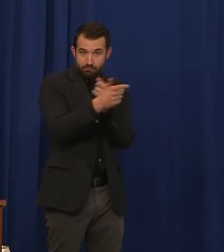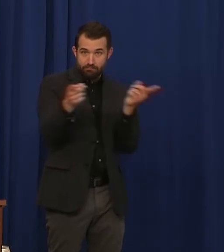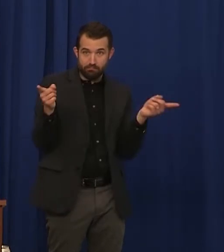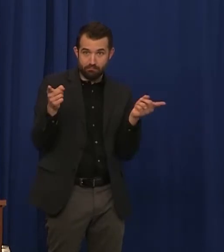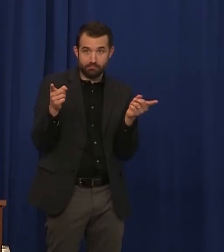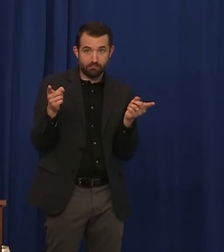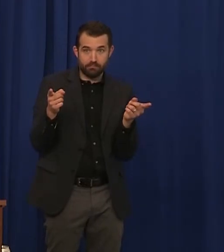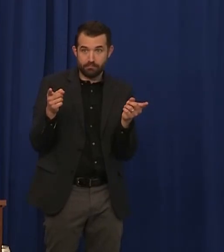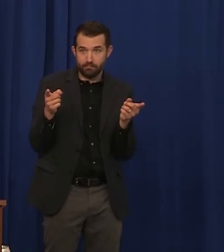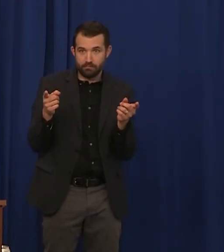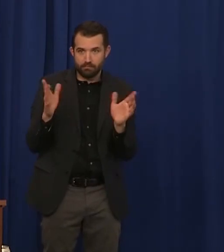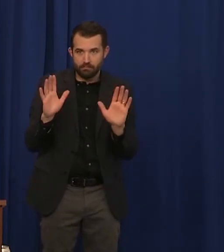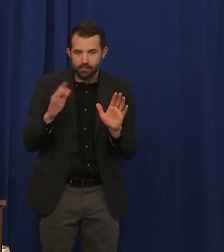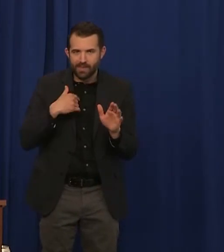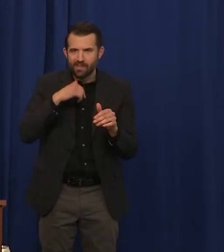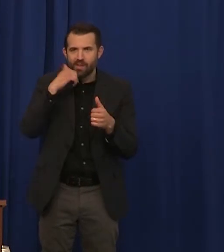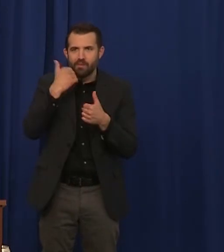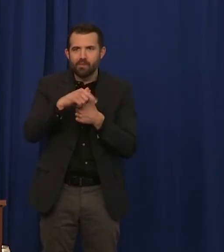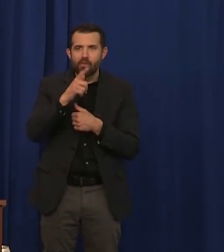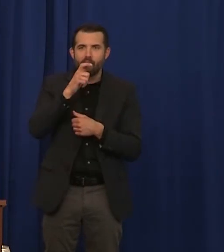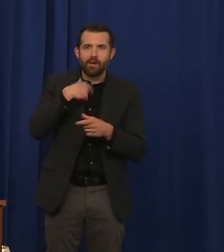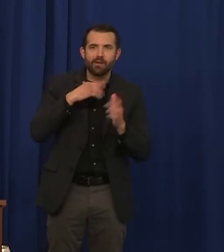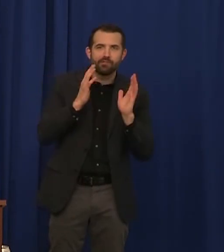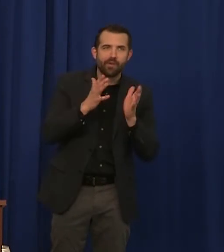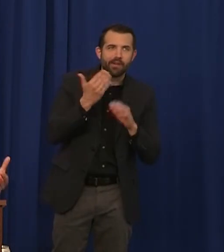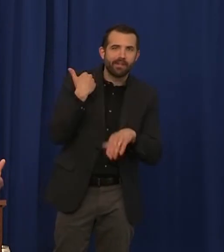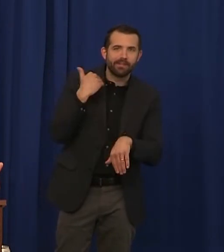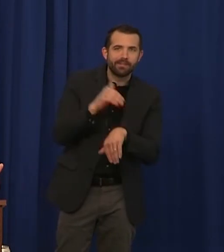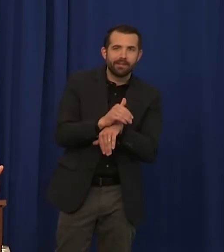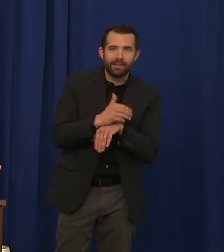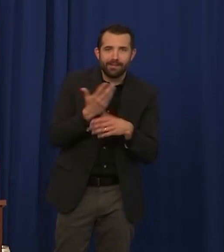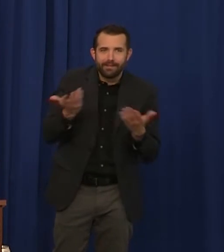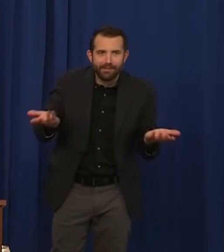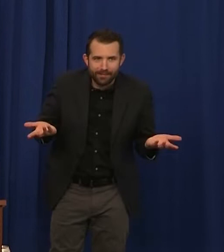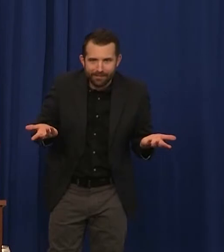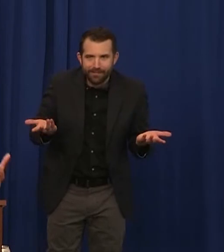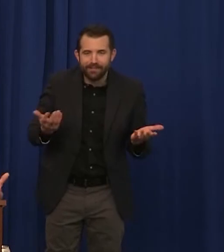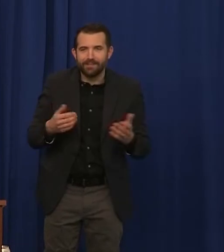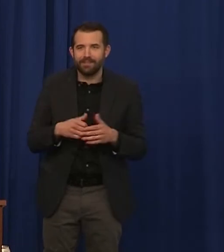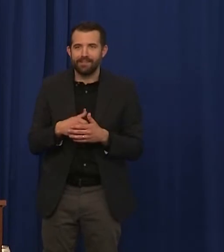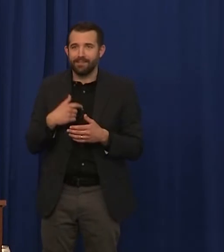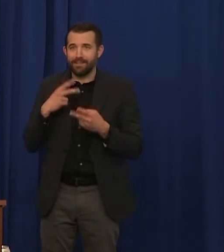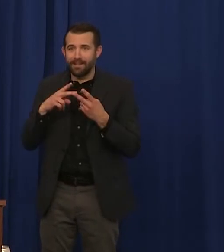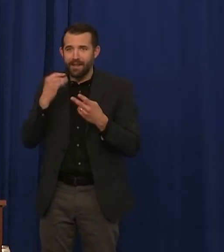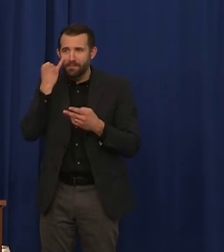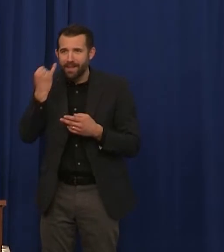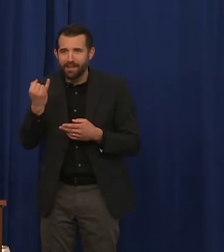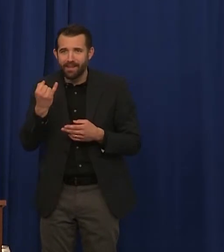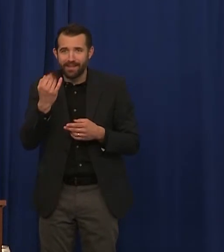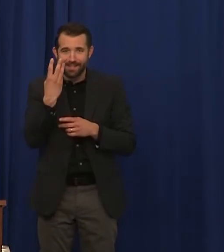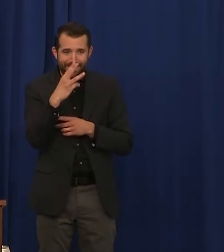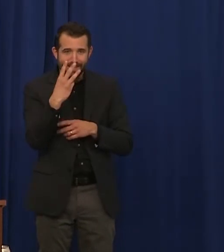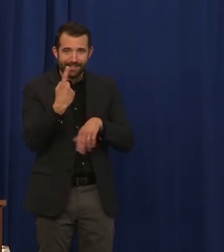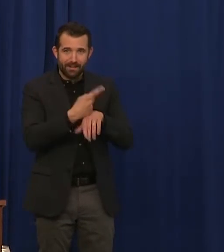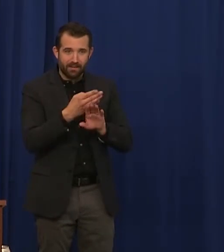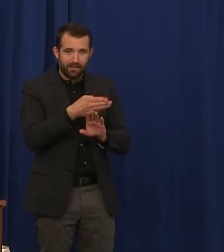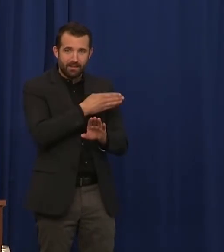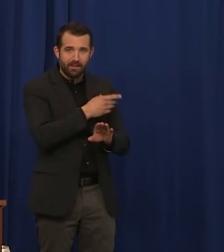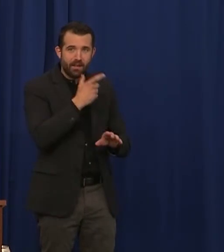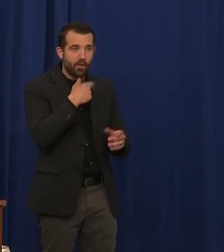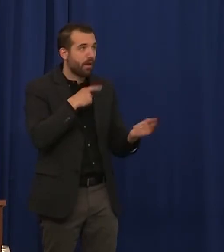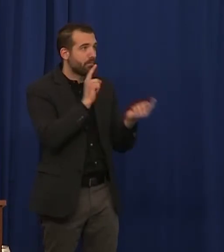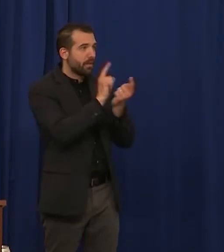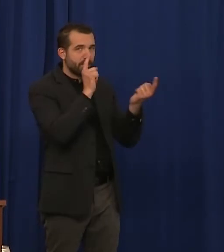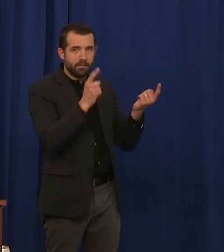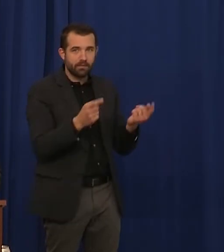can't remember who I spoke to last night, let alone who I might have bumped into 16 days ago. So we use a variety